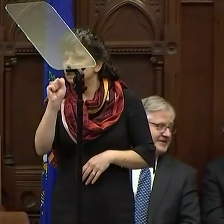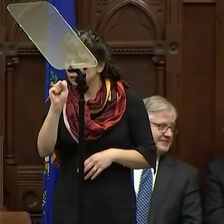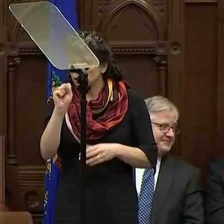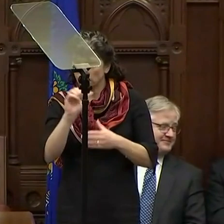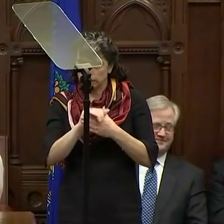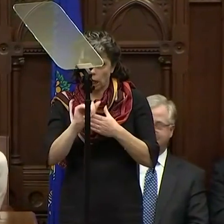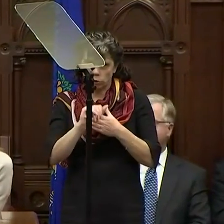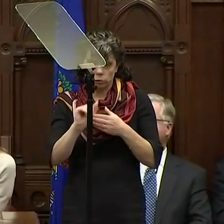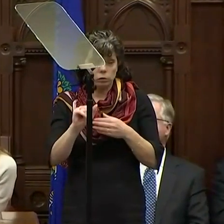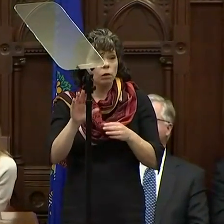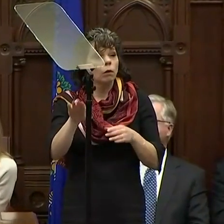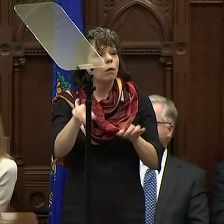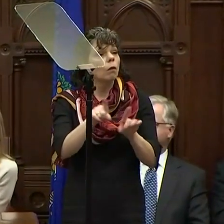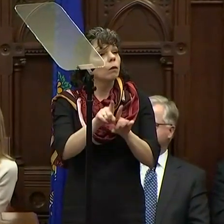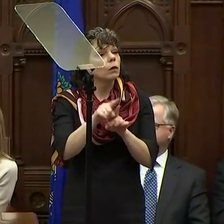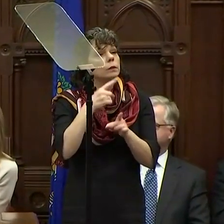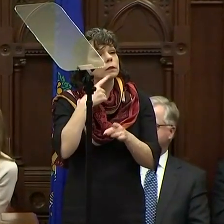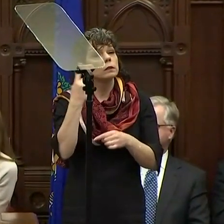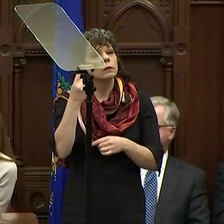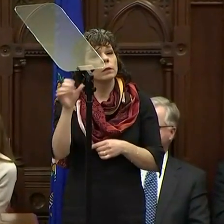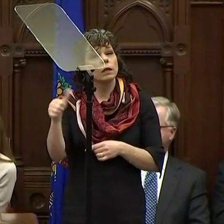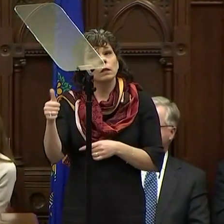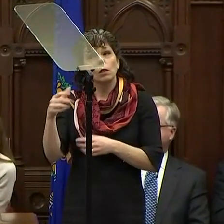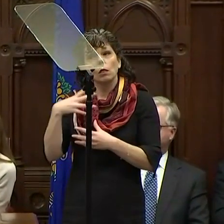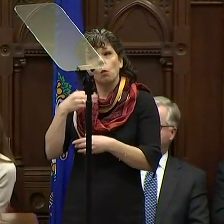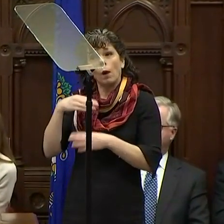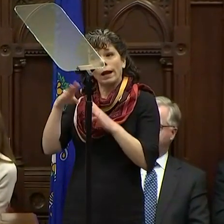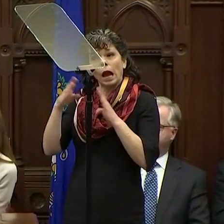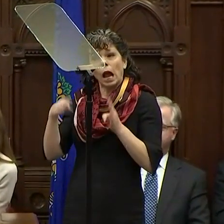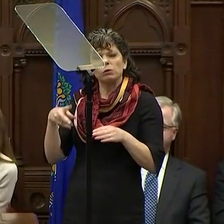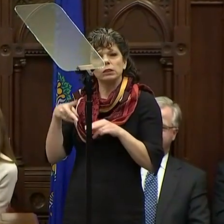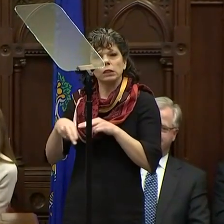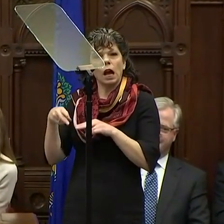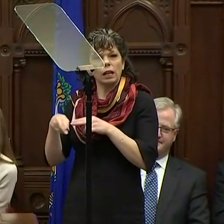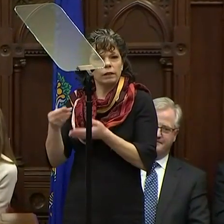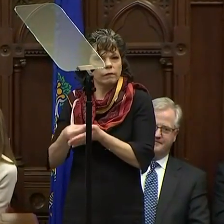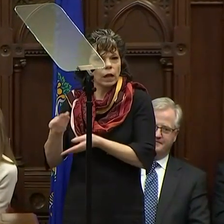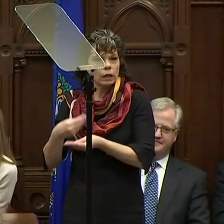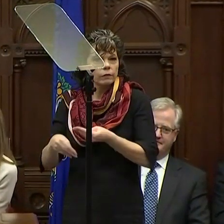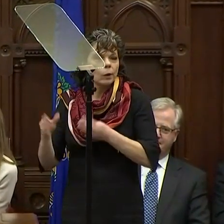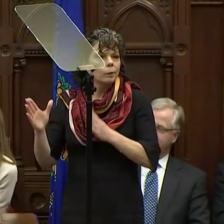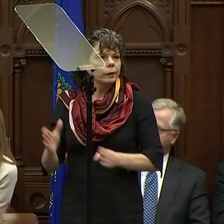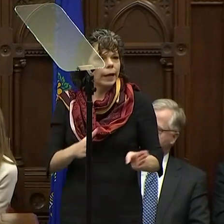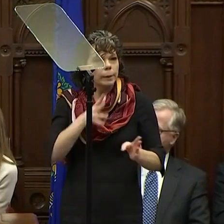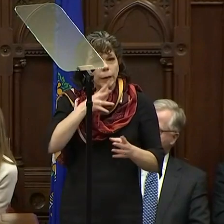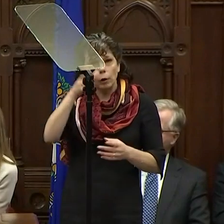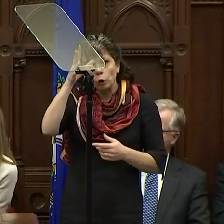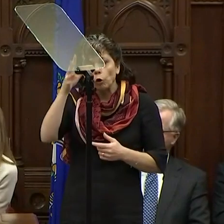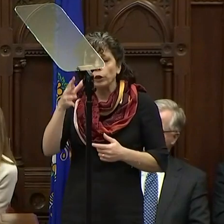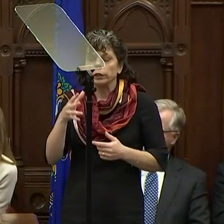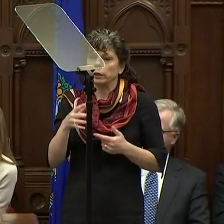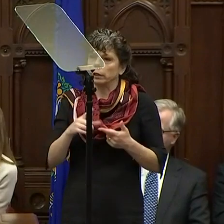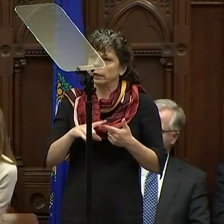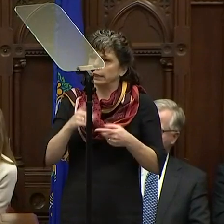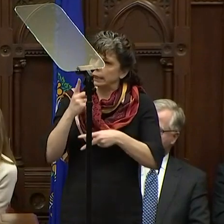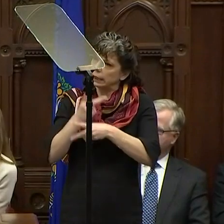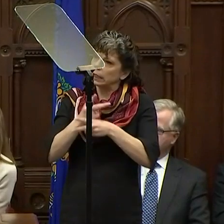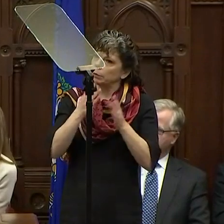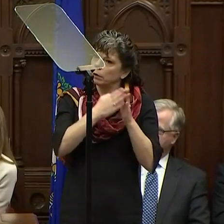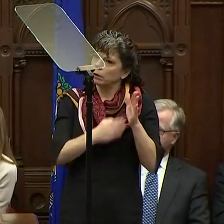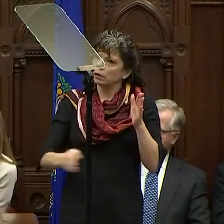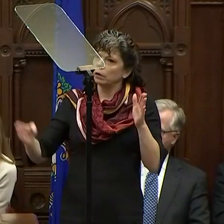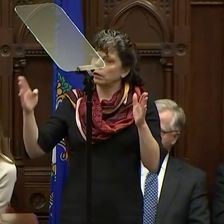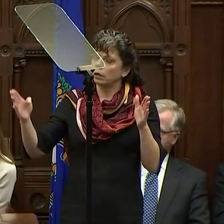say something else. Right now, the White House is cutting funding for programs like Planned Parenthood that keep the full range of